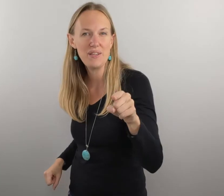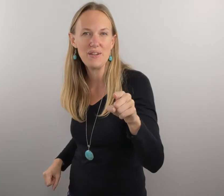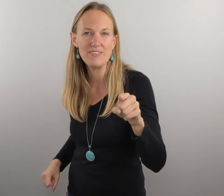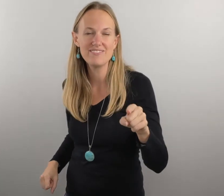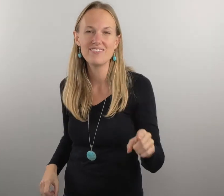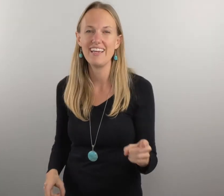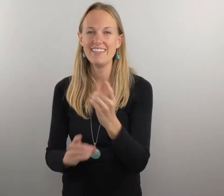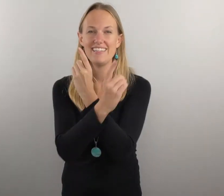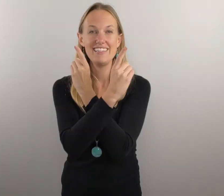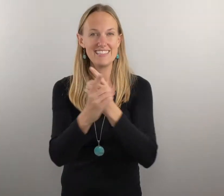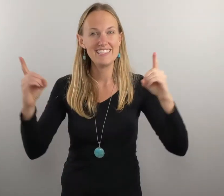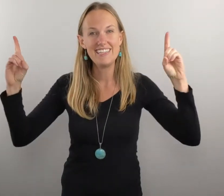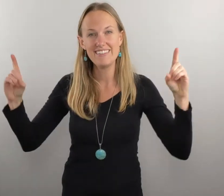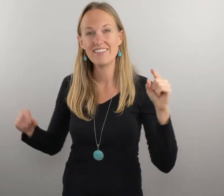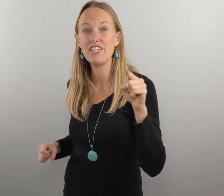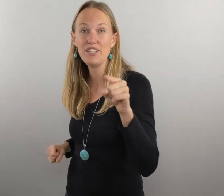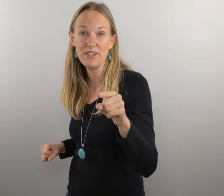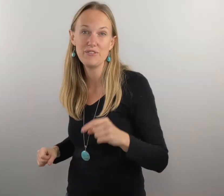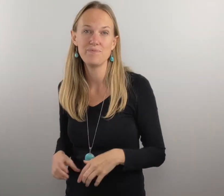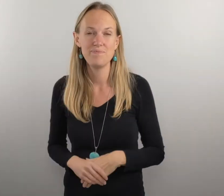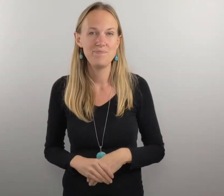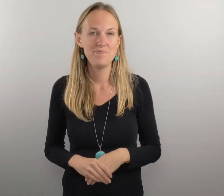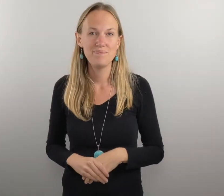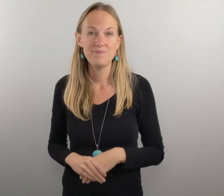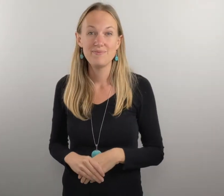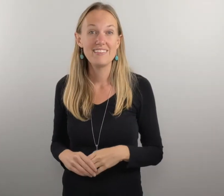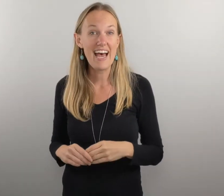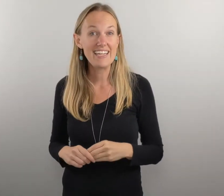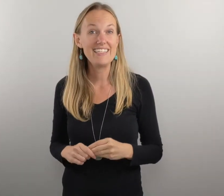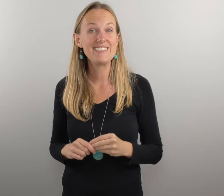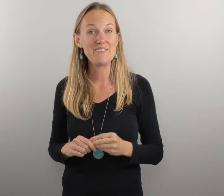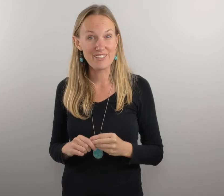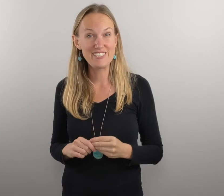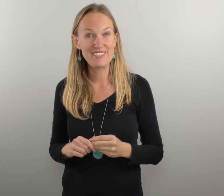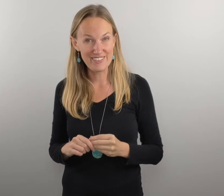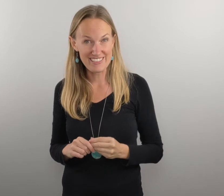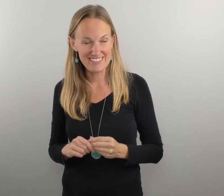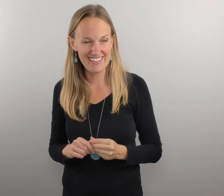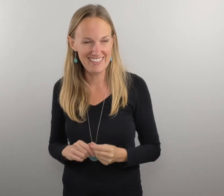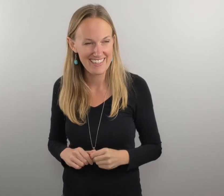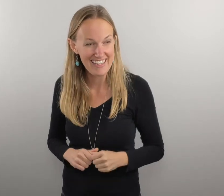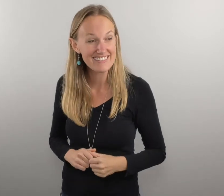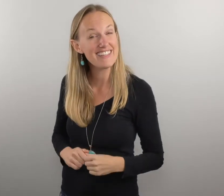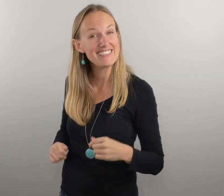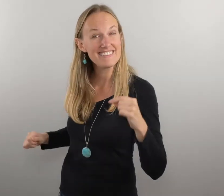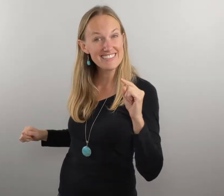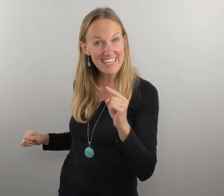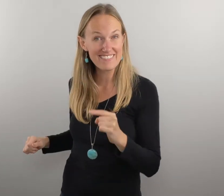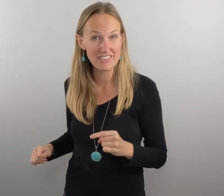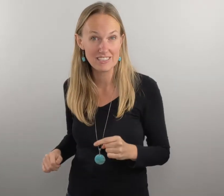you. Okay? Deliver you. That is the first verse. Okay, so let's do the second verse